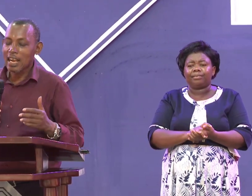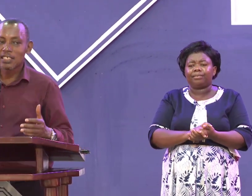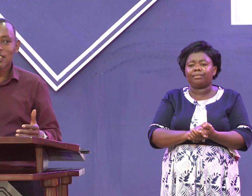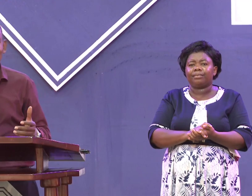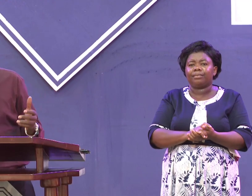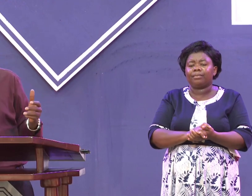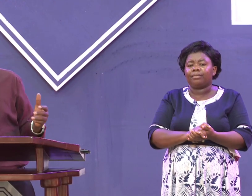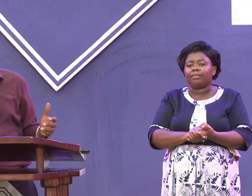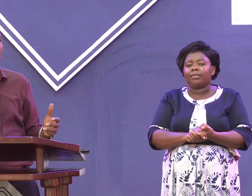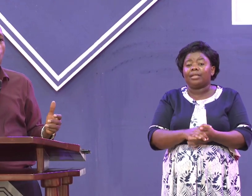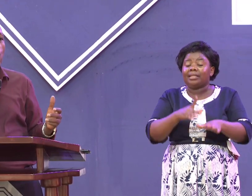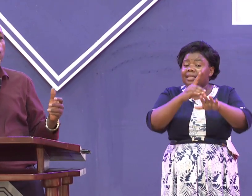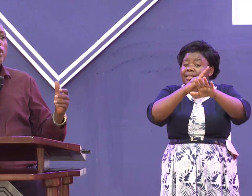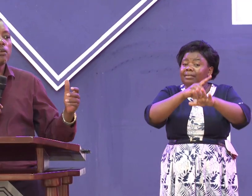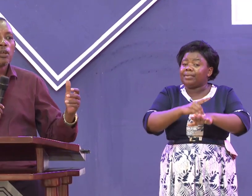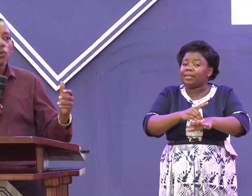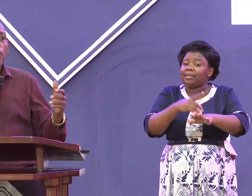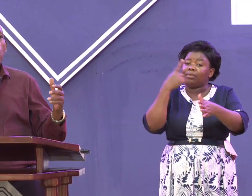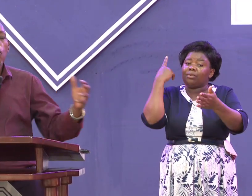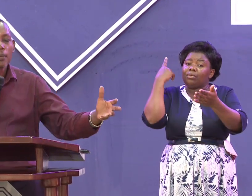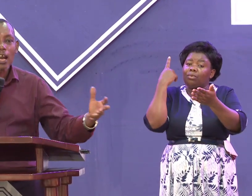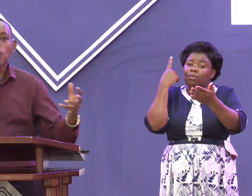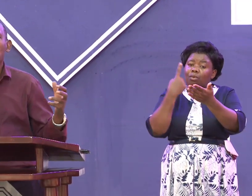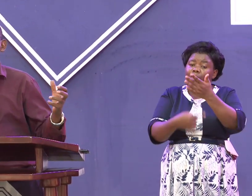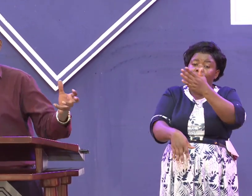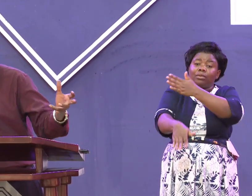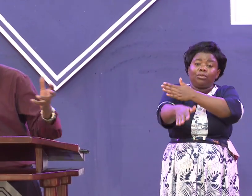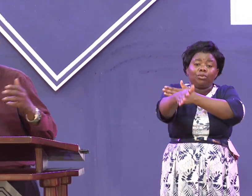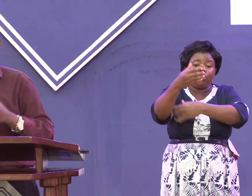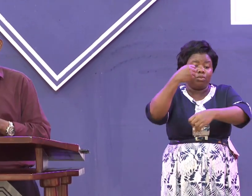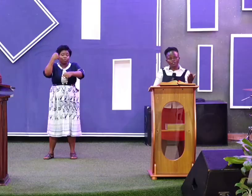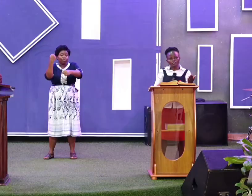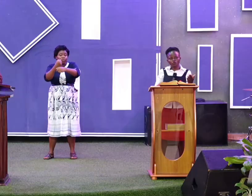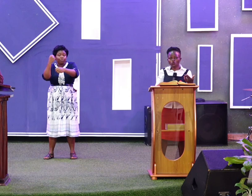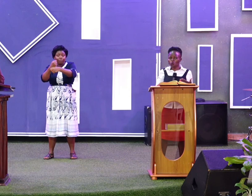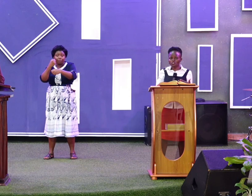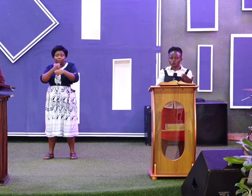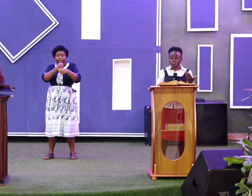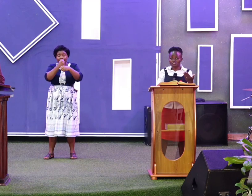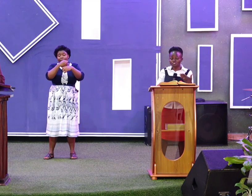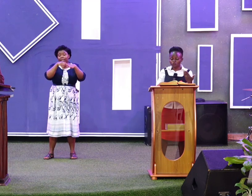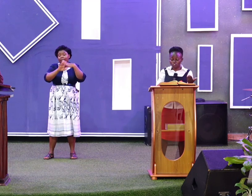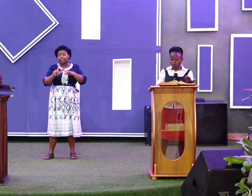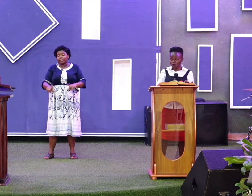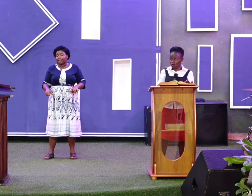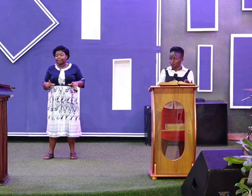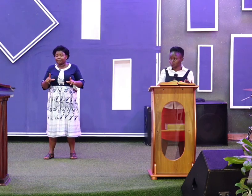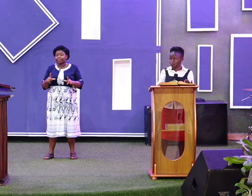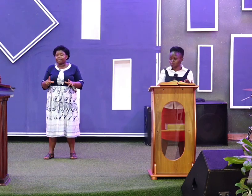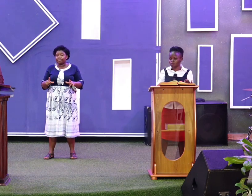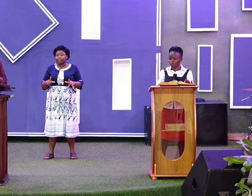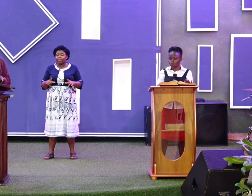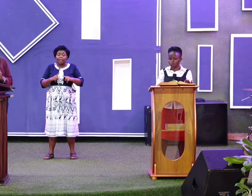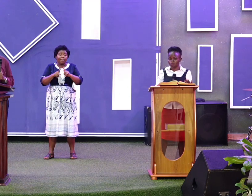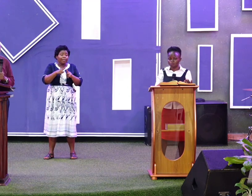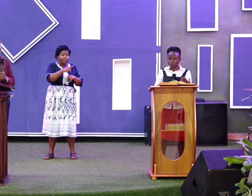God, ng'asinziira ku bikolwa byamukolera, depending on what God does for him or her. Naye